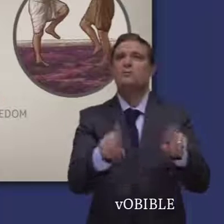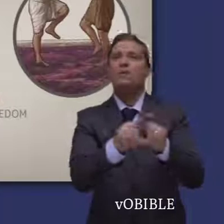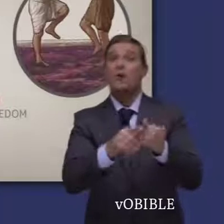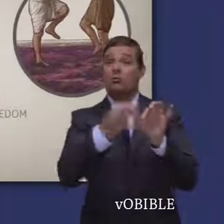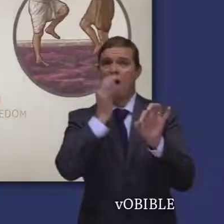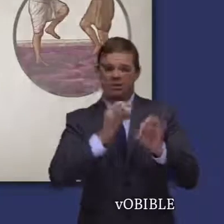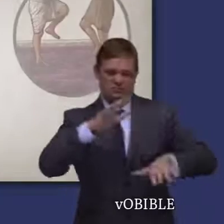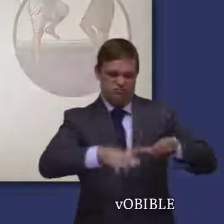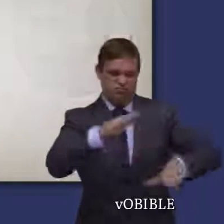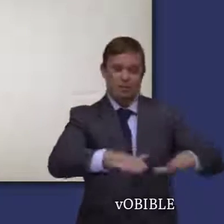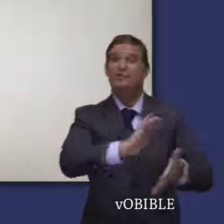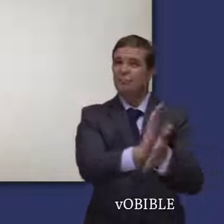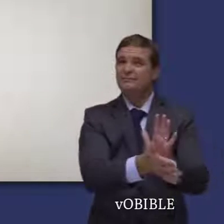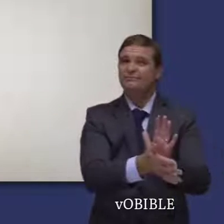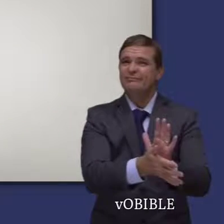winepress.